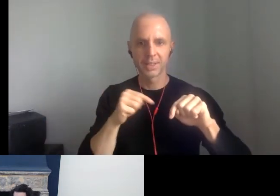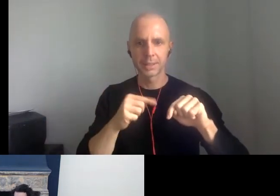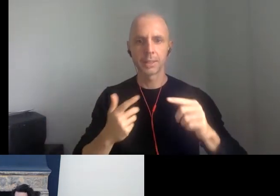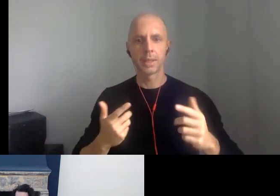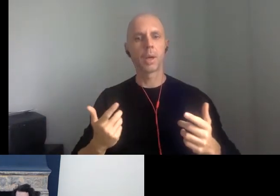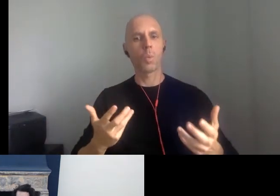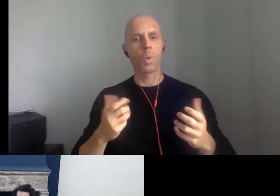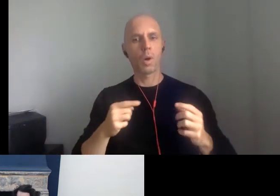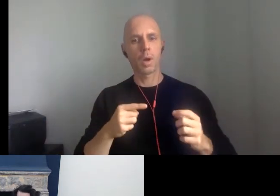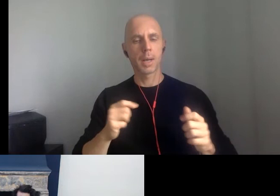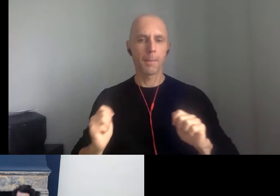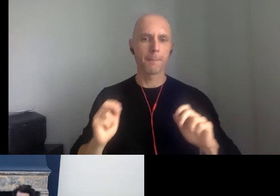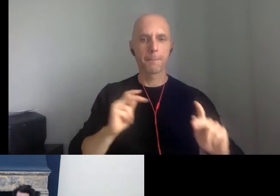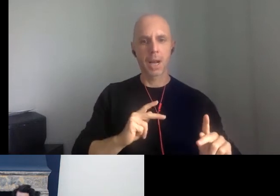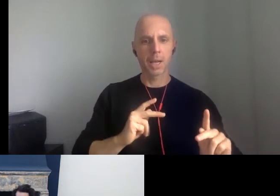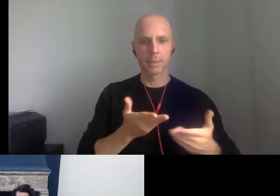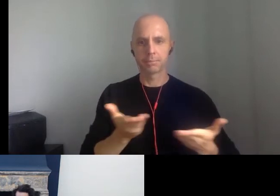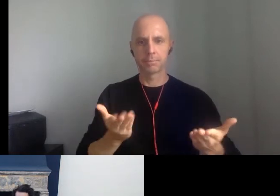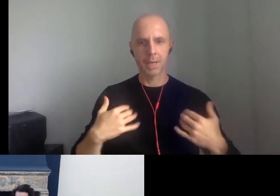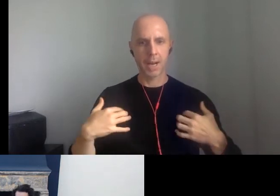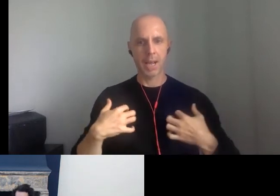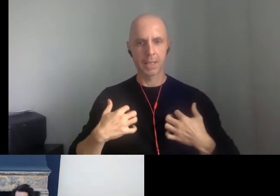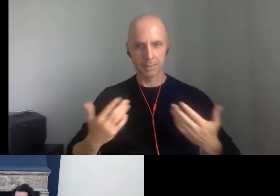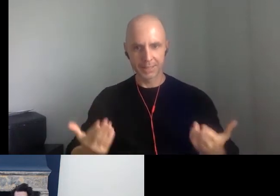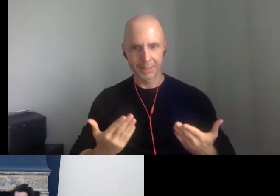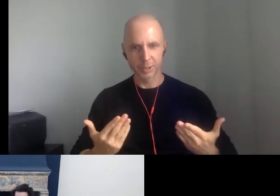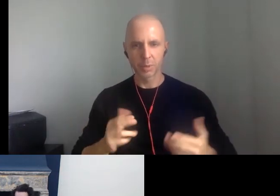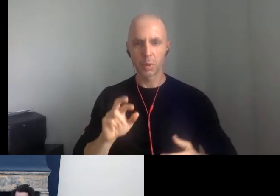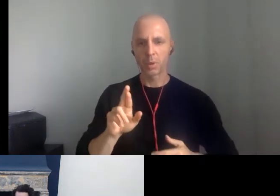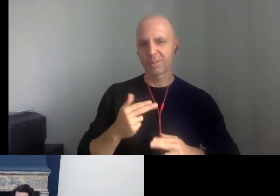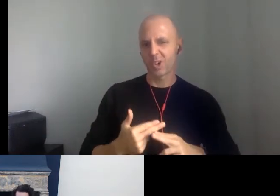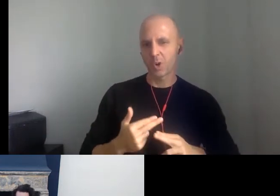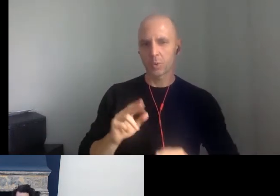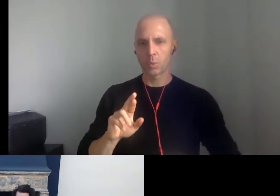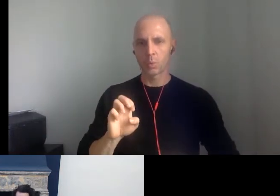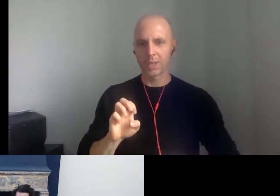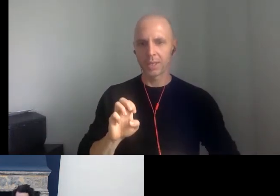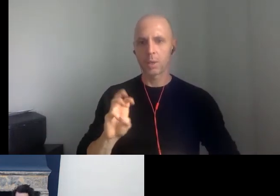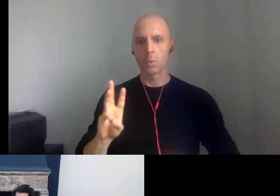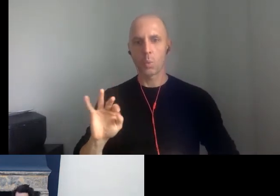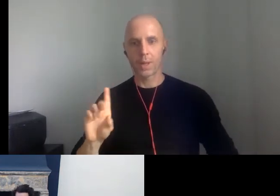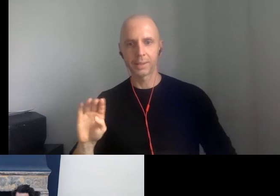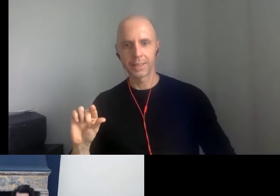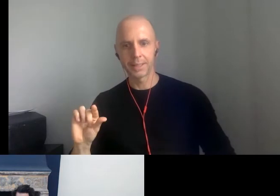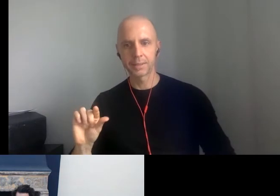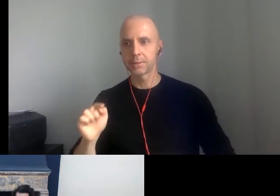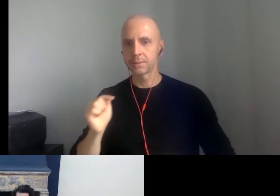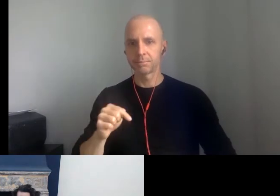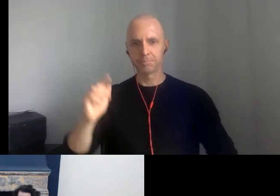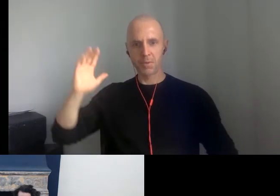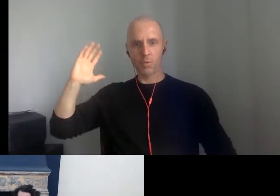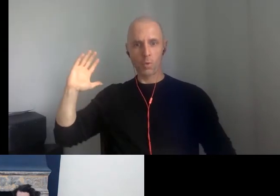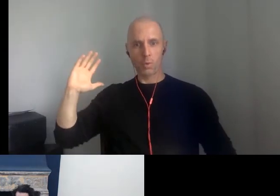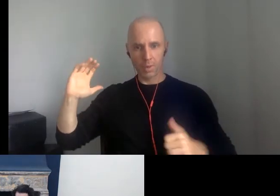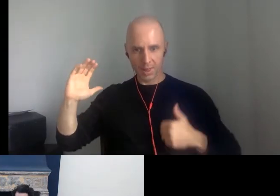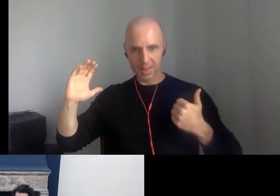land back to its uncultivated state, and encouragement and reintroduction native wild species